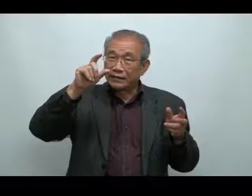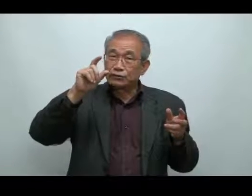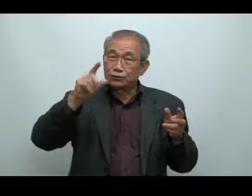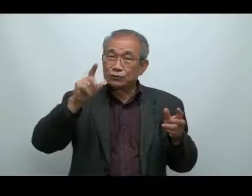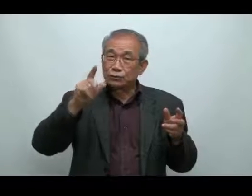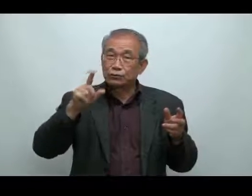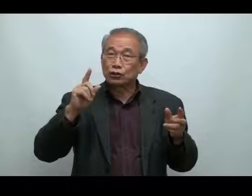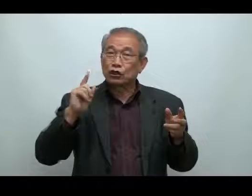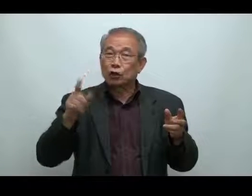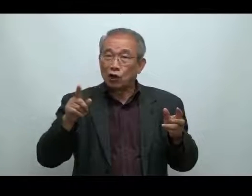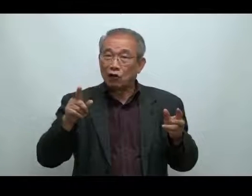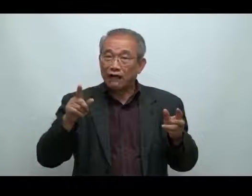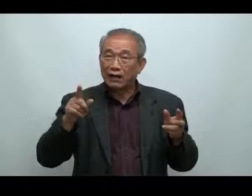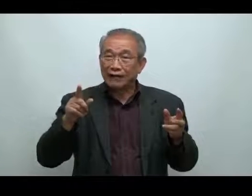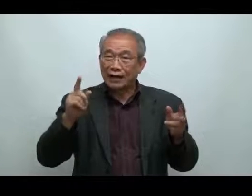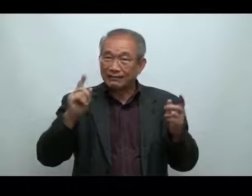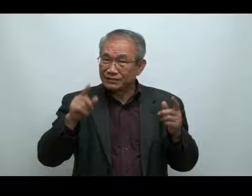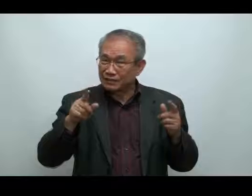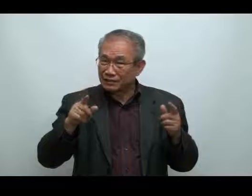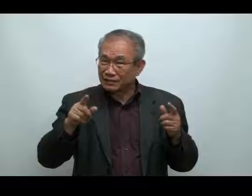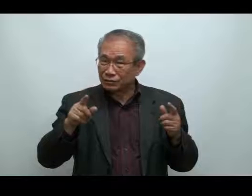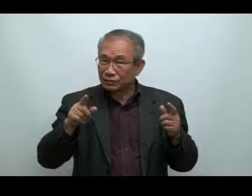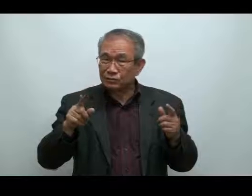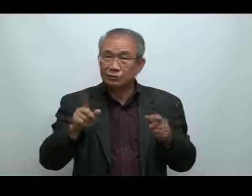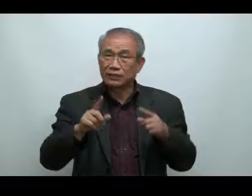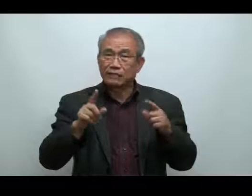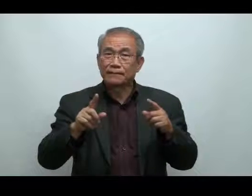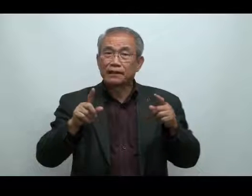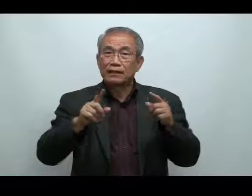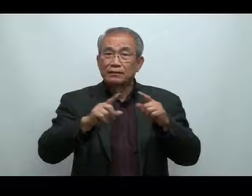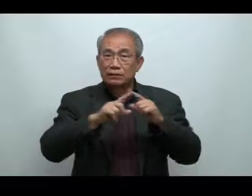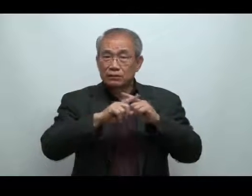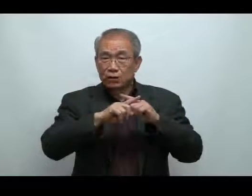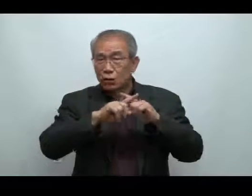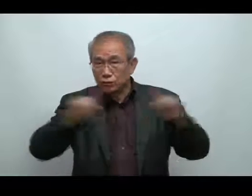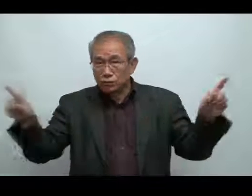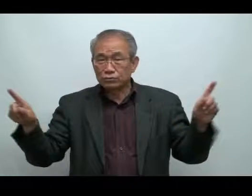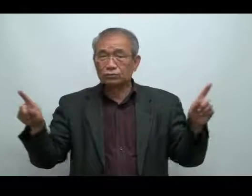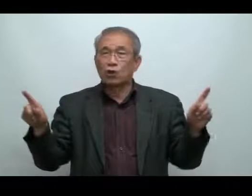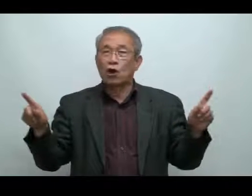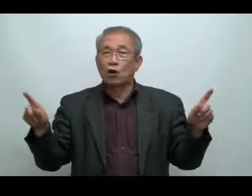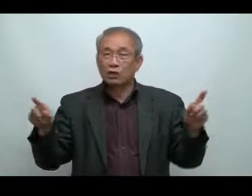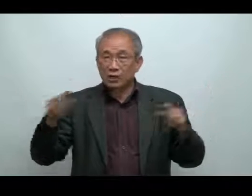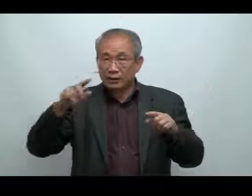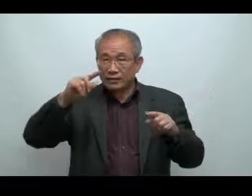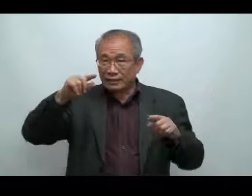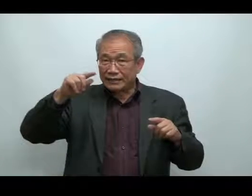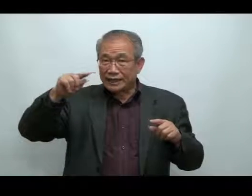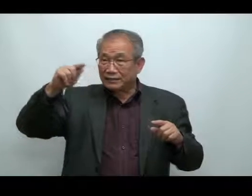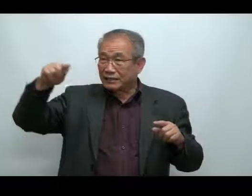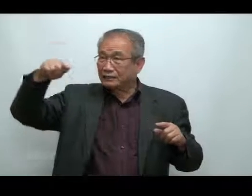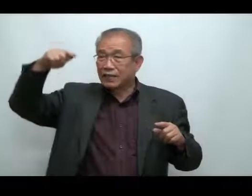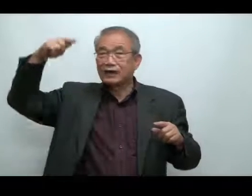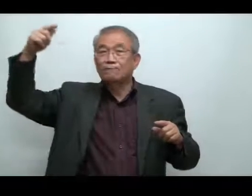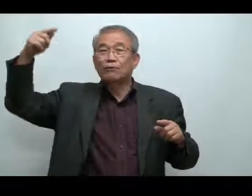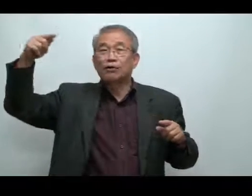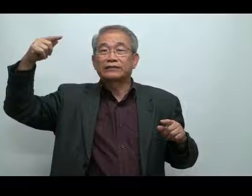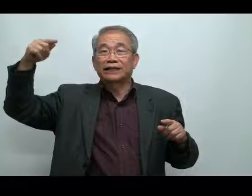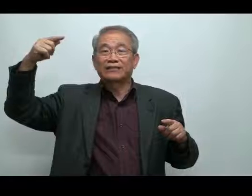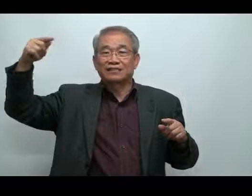you should use the go vowel. I even suggest students to sing the whole song through go. Unless you get up more than a C